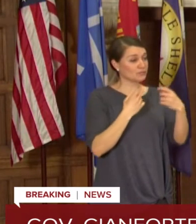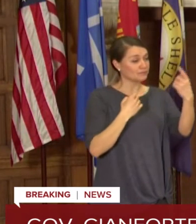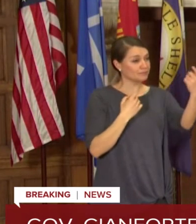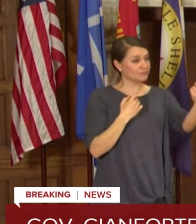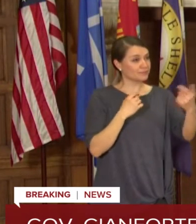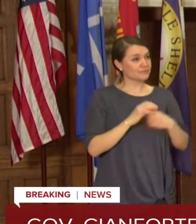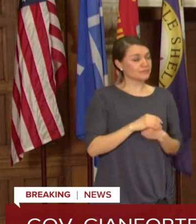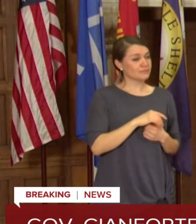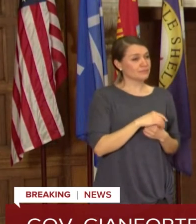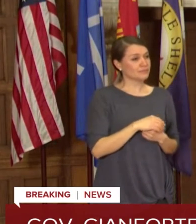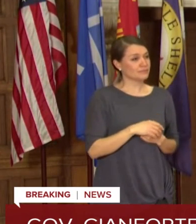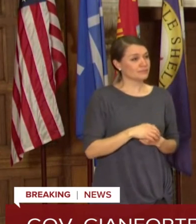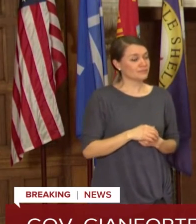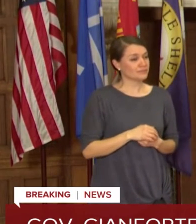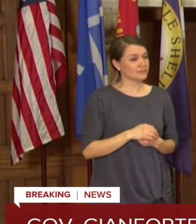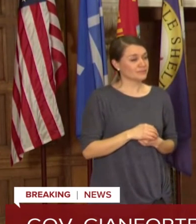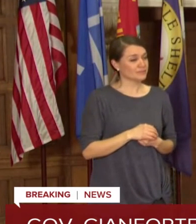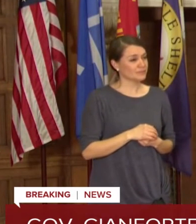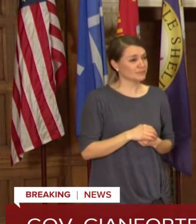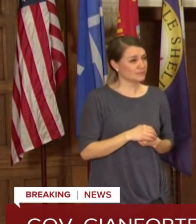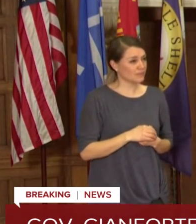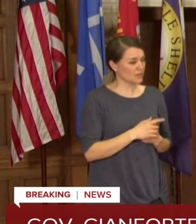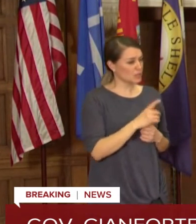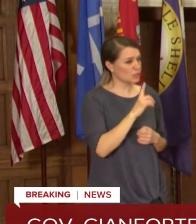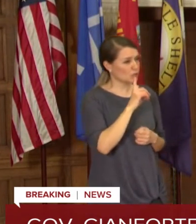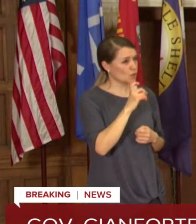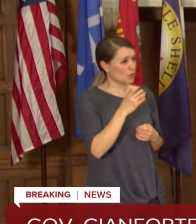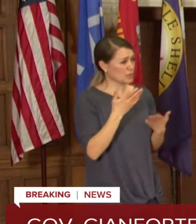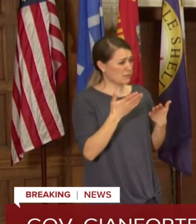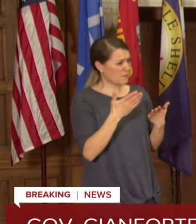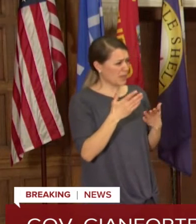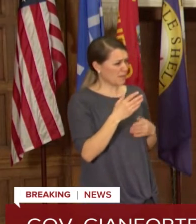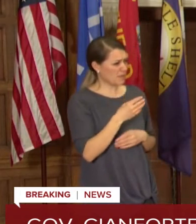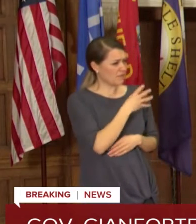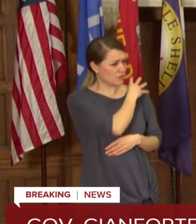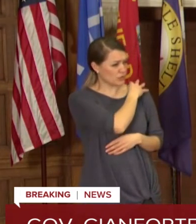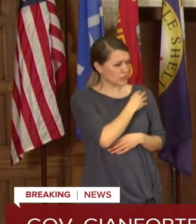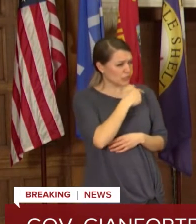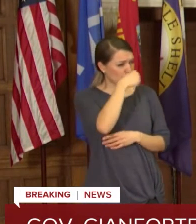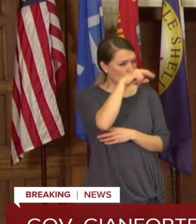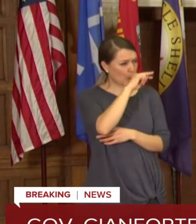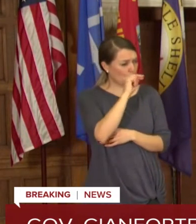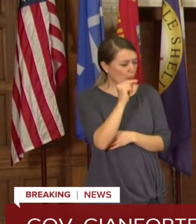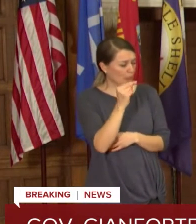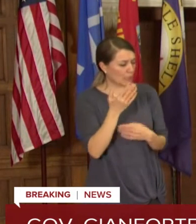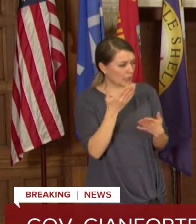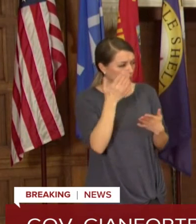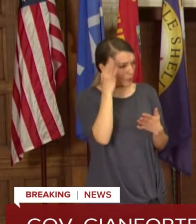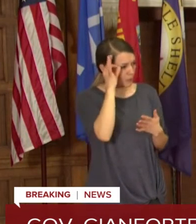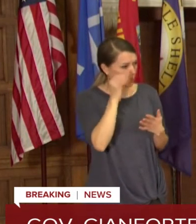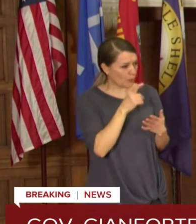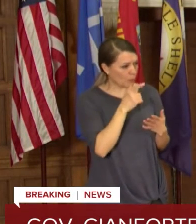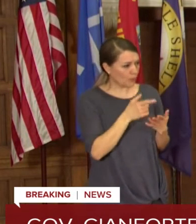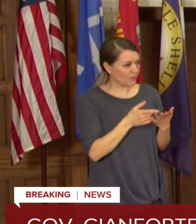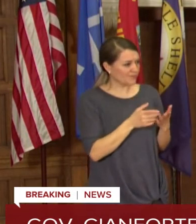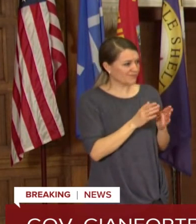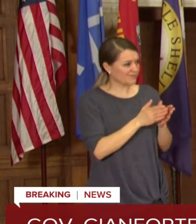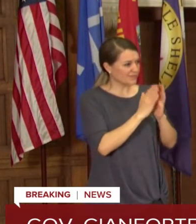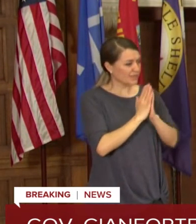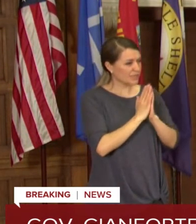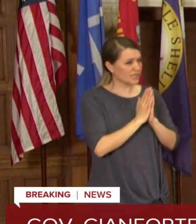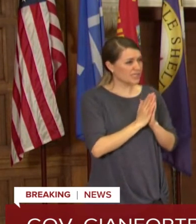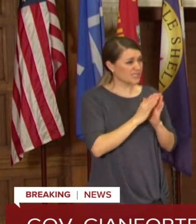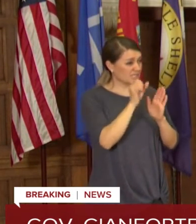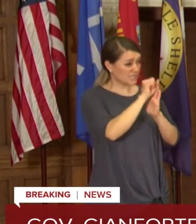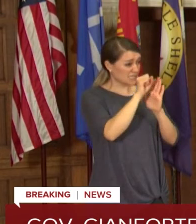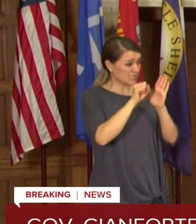Governor Zach Kaplan, Montana right now. This question might be better suited to General Quinn, but I'll ask it to you. Just to clarify, is the state still on track